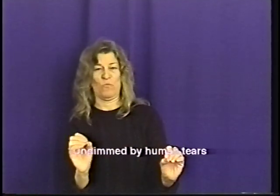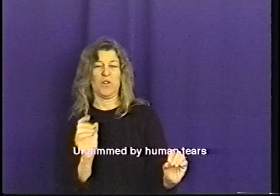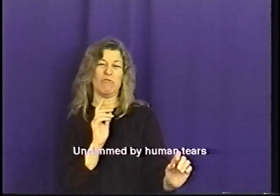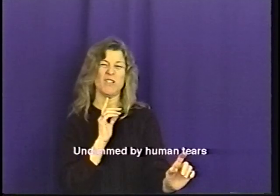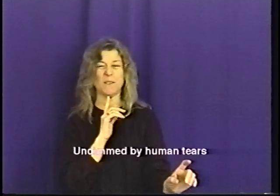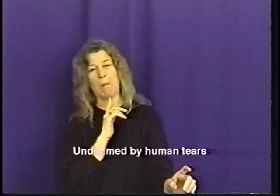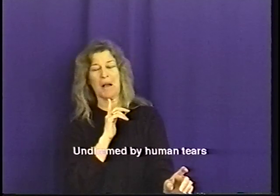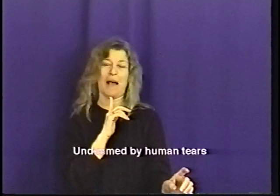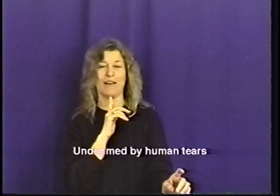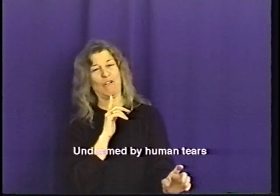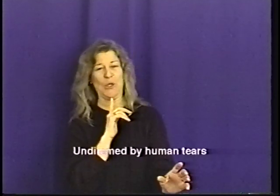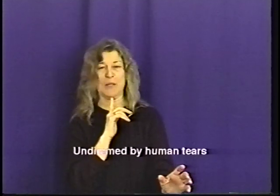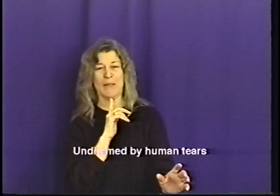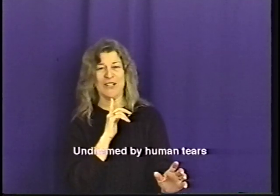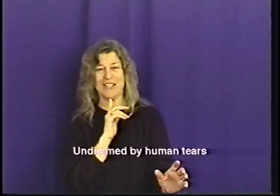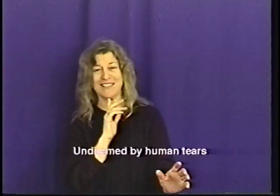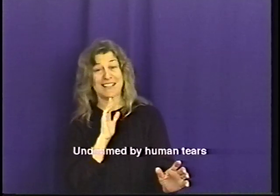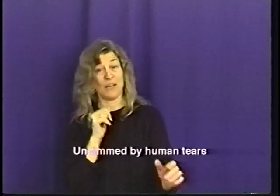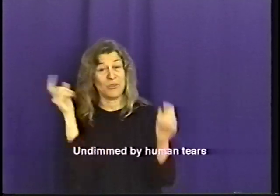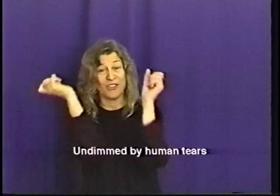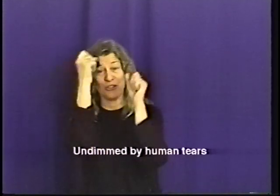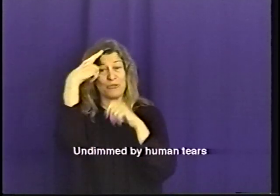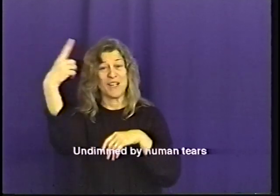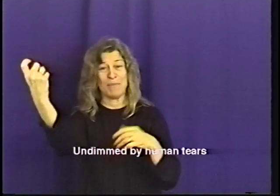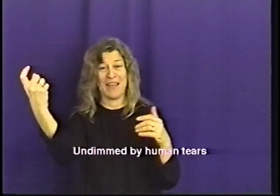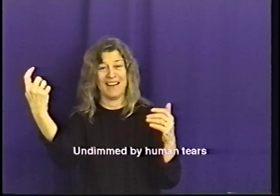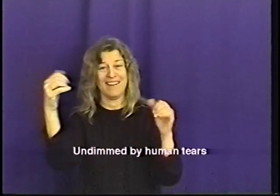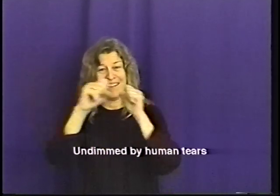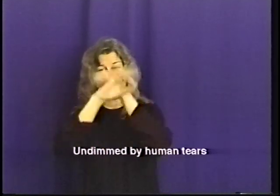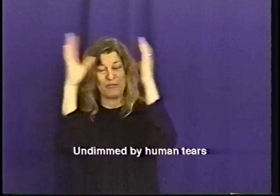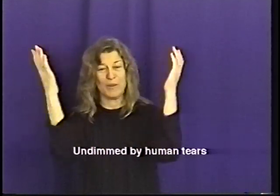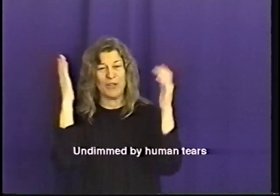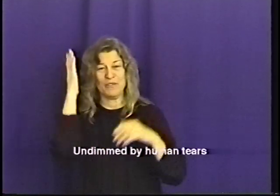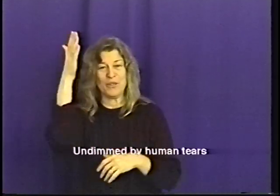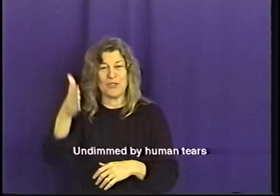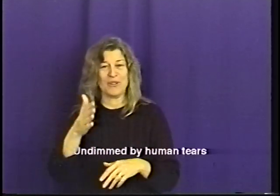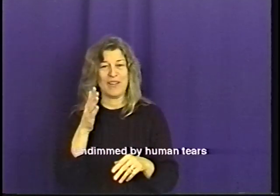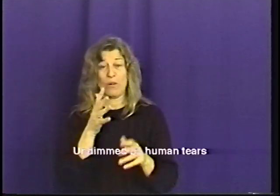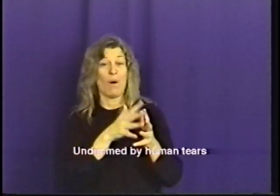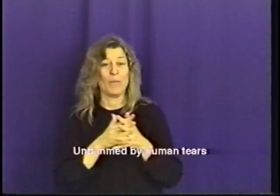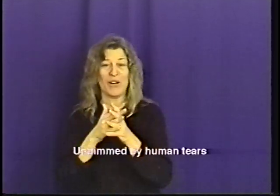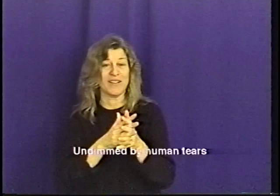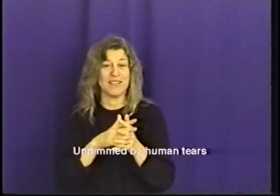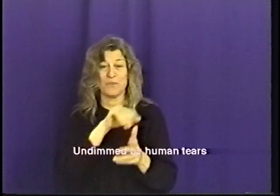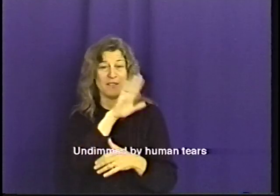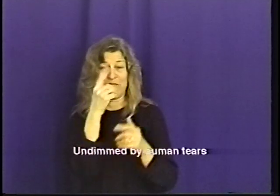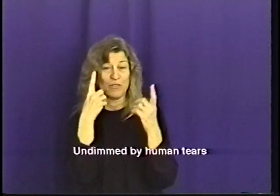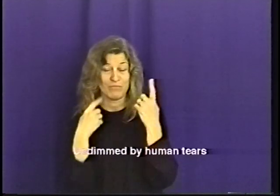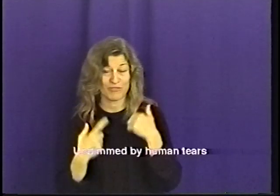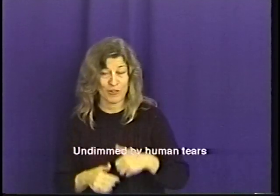With a real smug kind of a look, because that was their dream, that their dream in the future that all Americans would never cry.